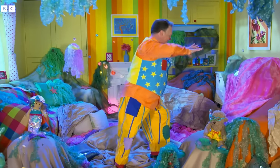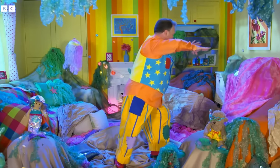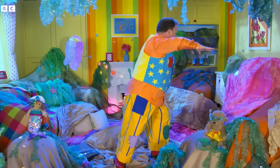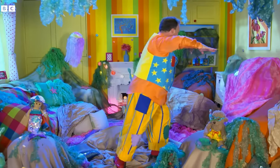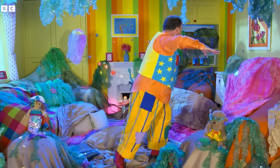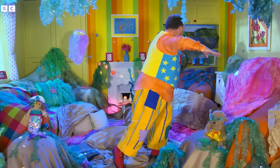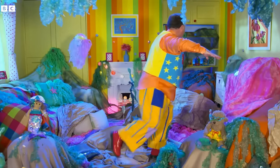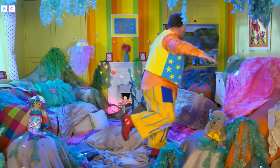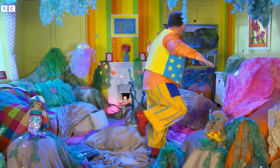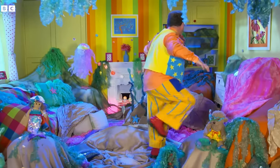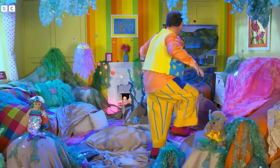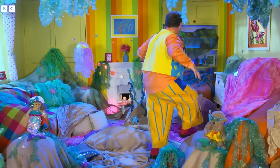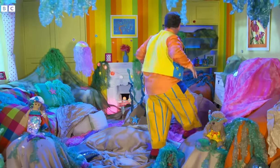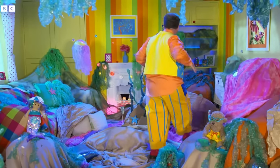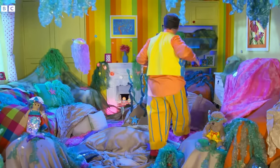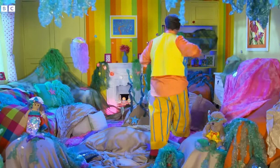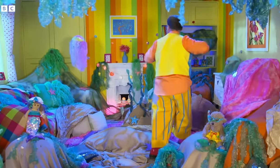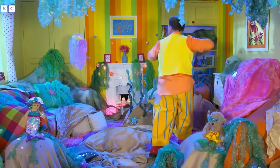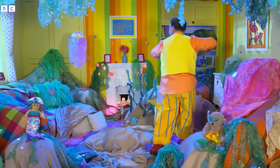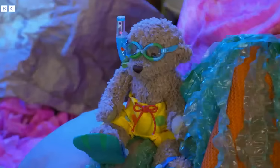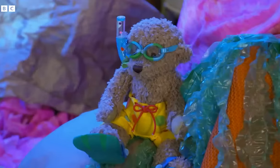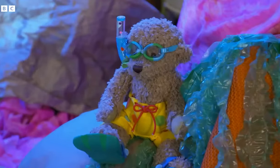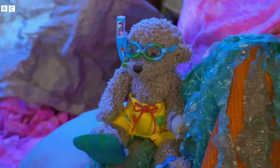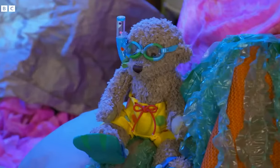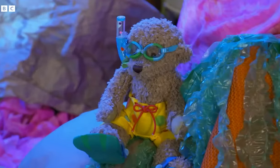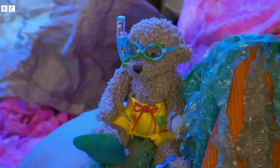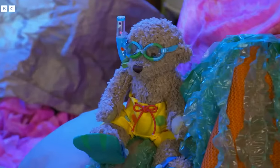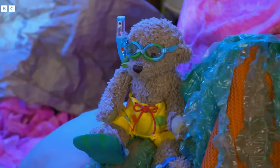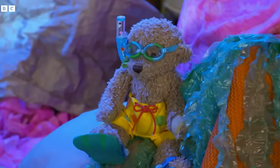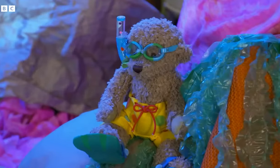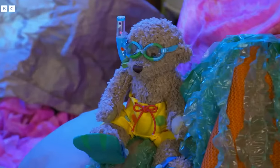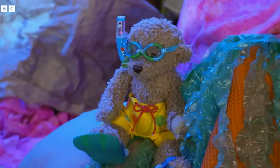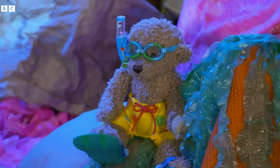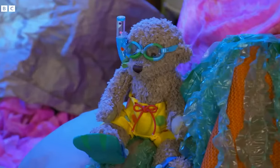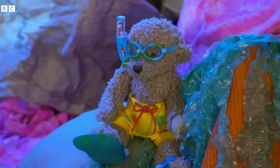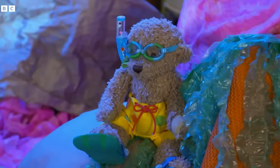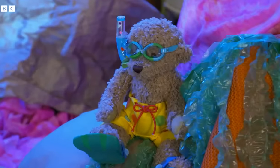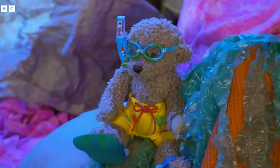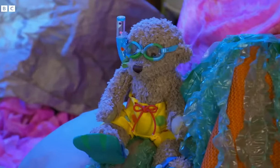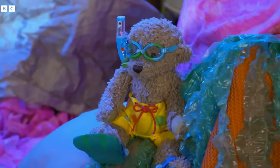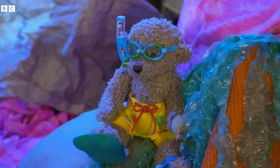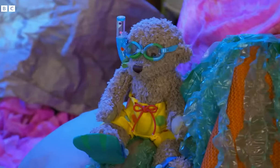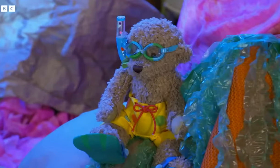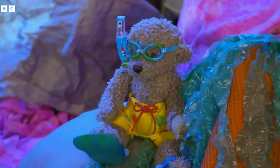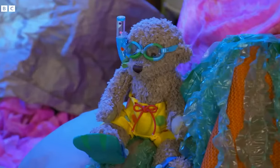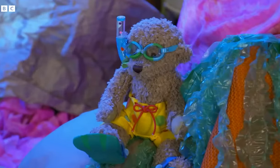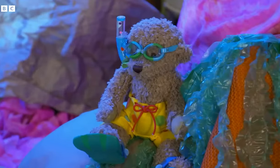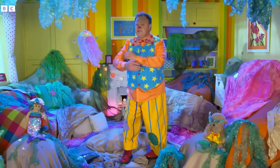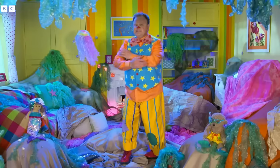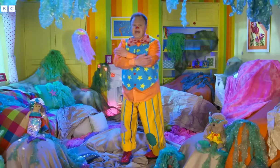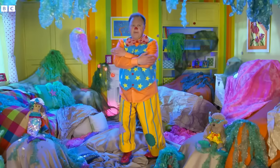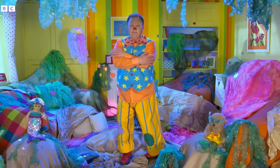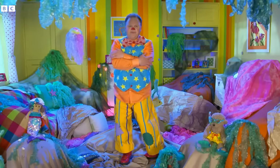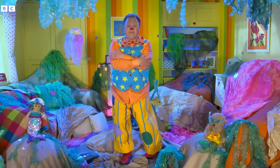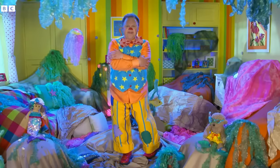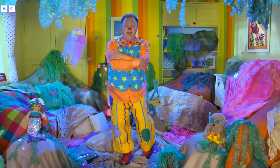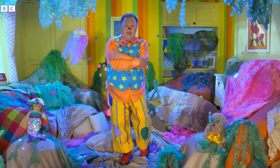Mr. Tumble, look! I think Tumble Ted has found some underwater treasure. Tumble